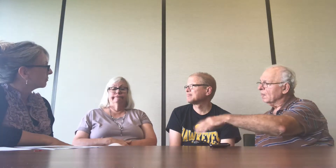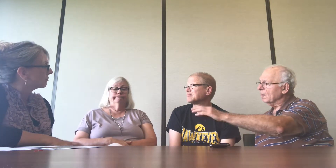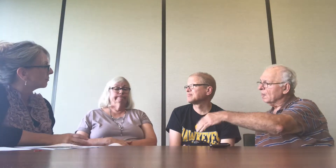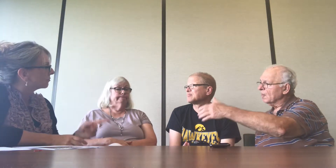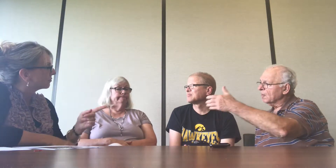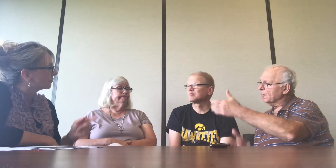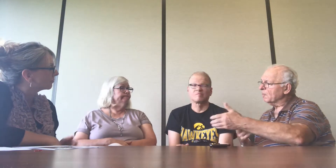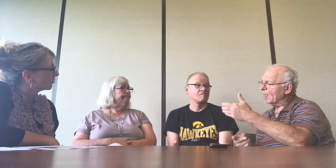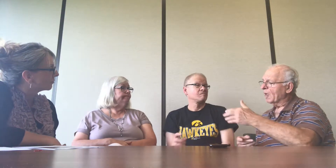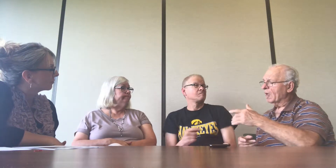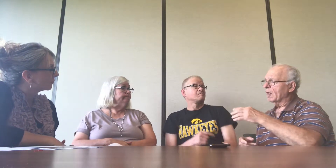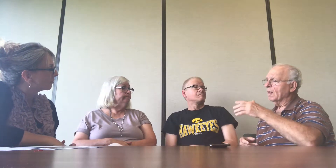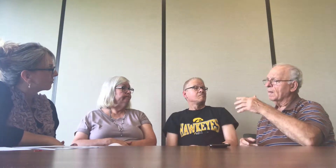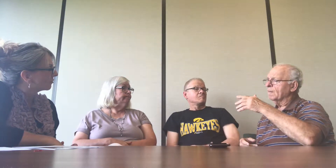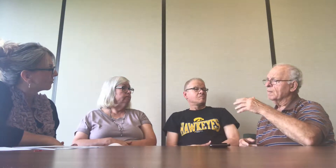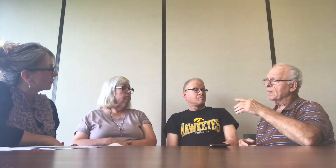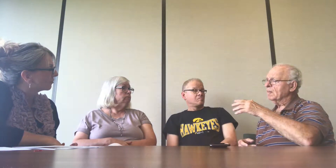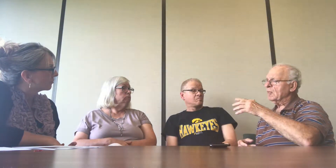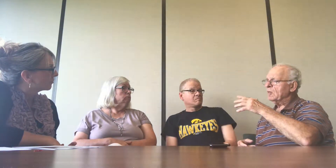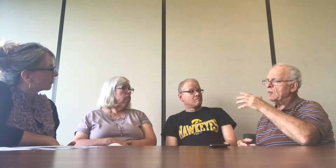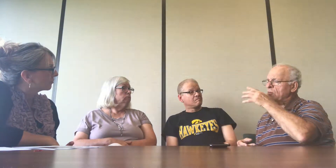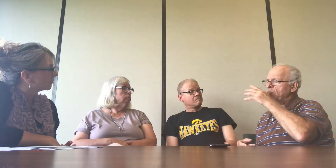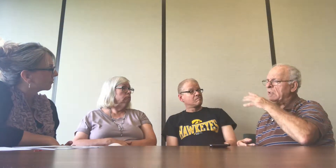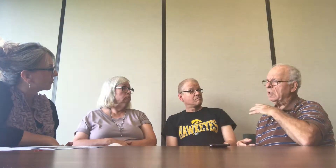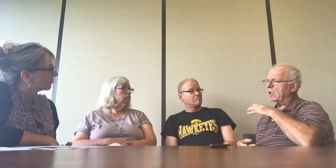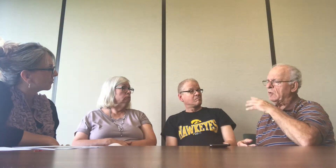being taken advantage of and abused.